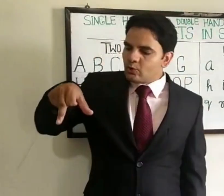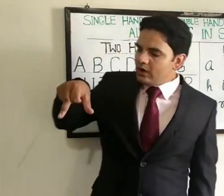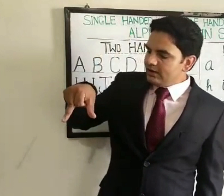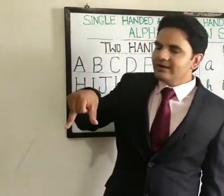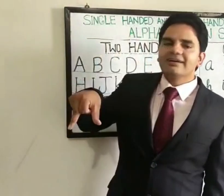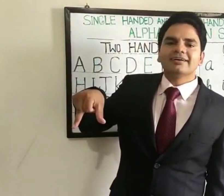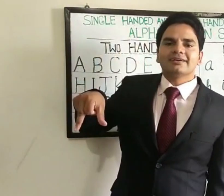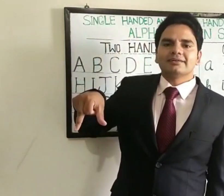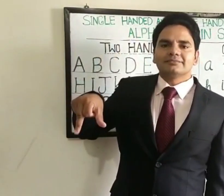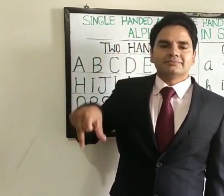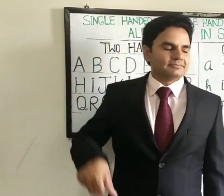Q,